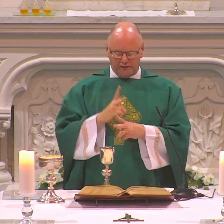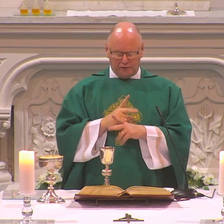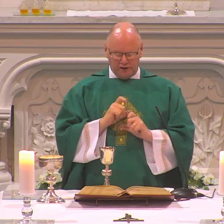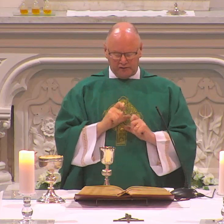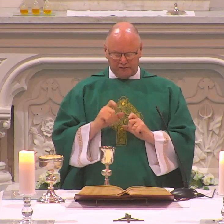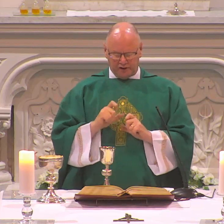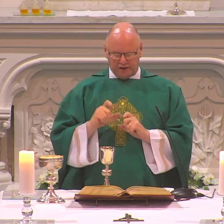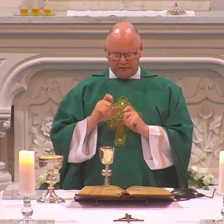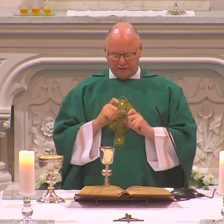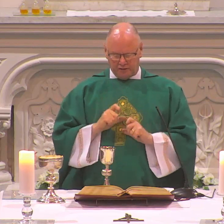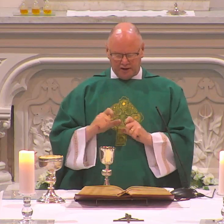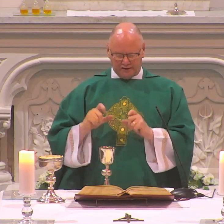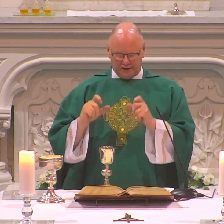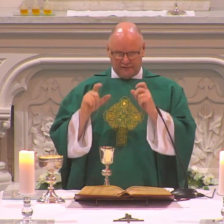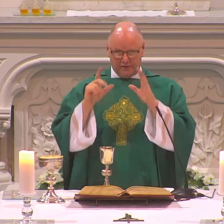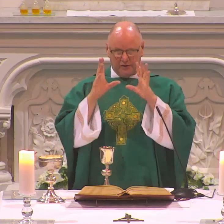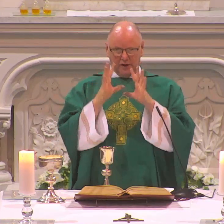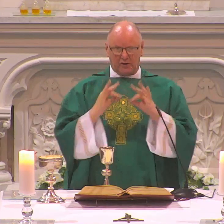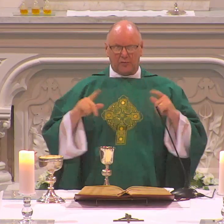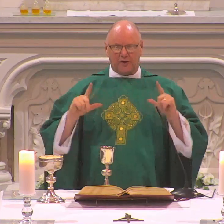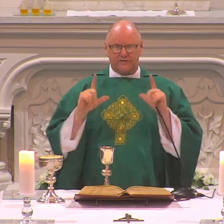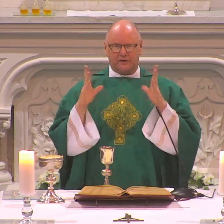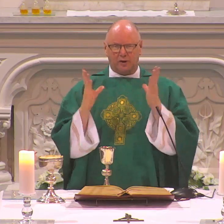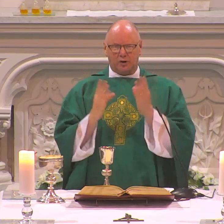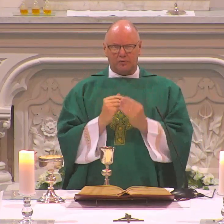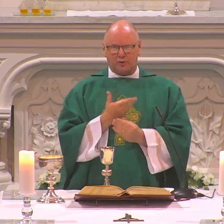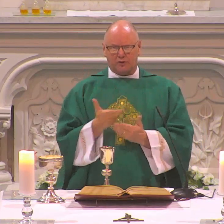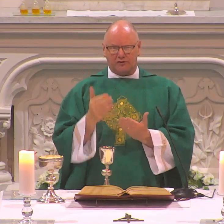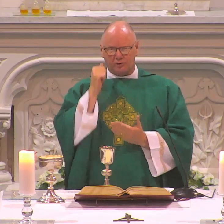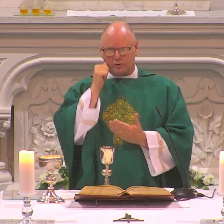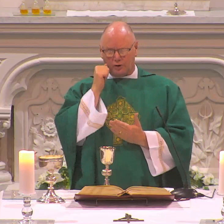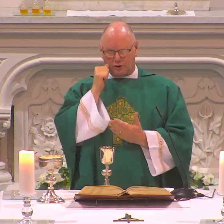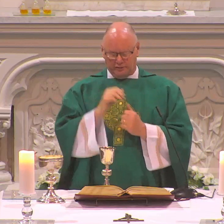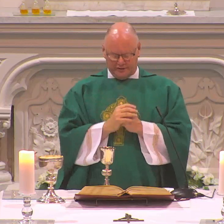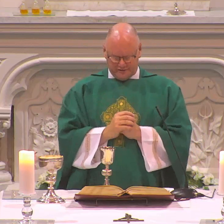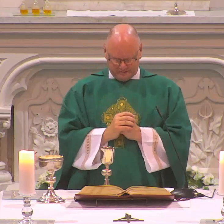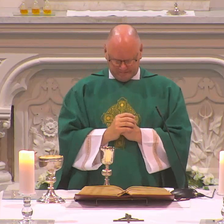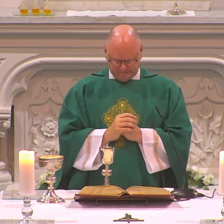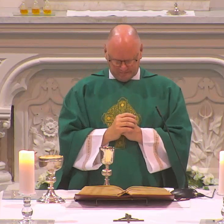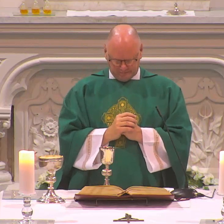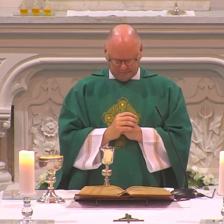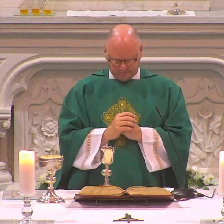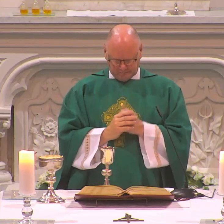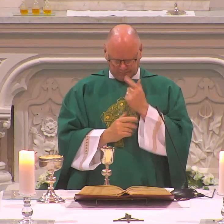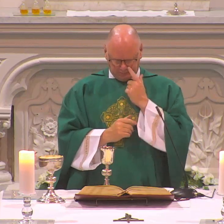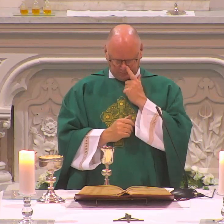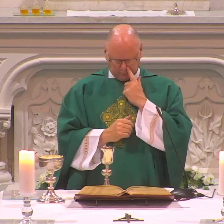live and reign forever and ever. Peace of the Lord be with you always.